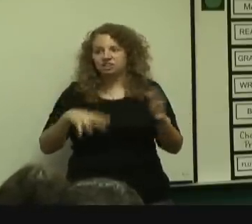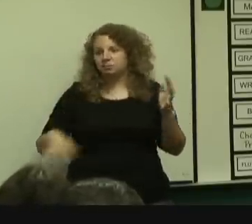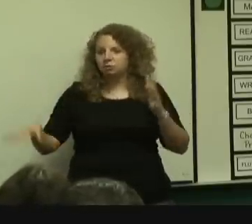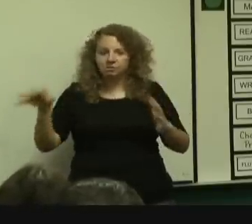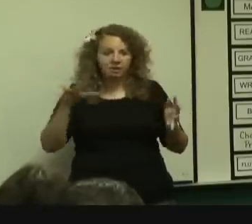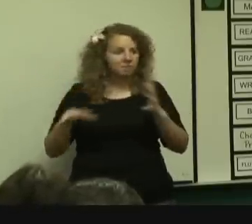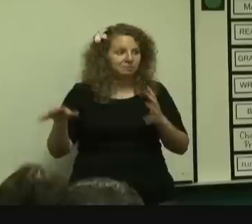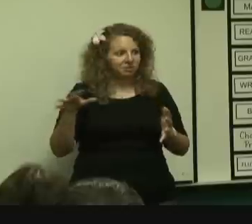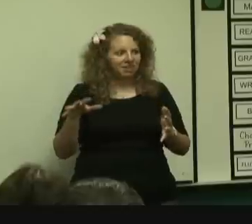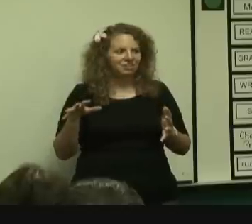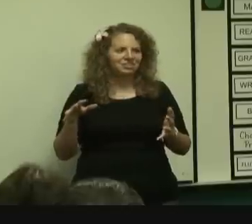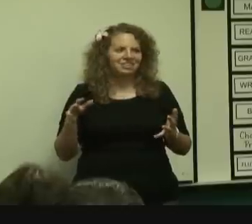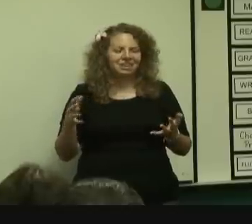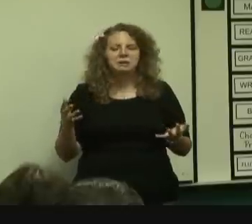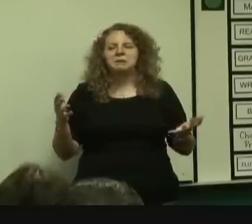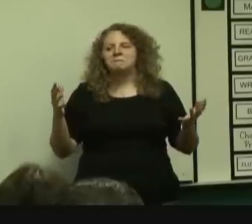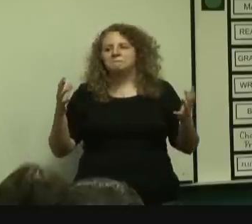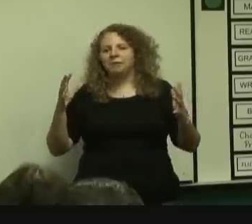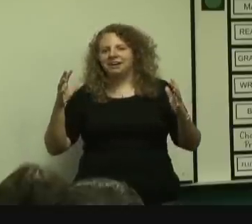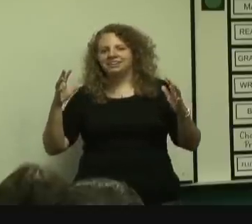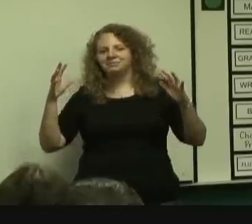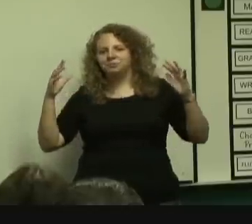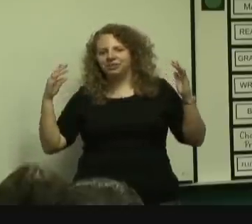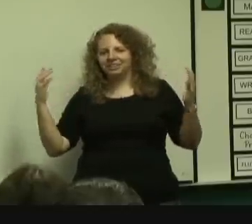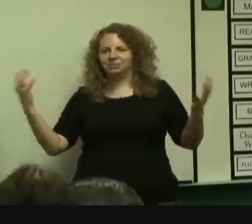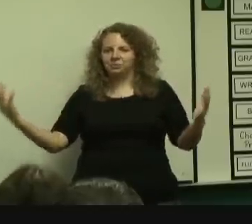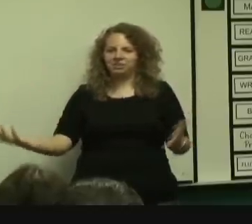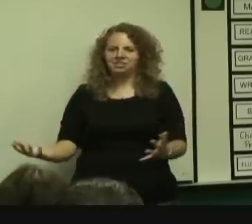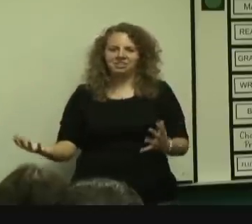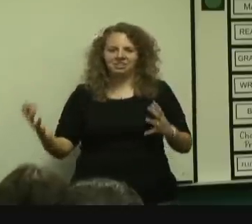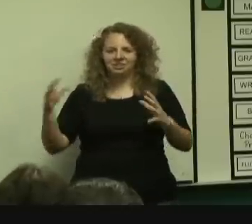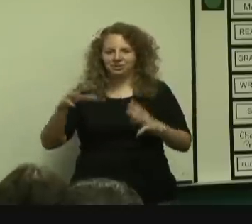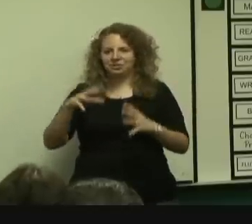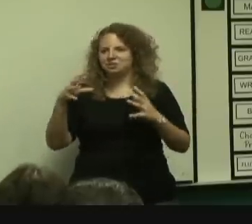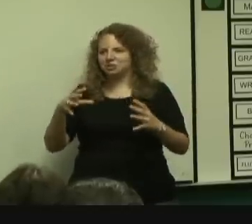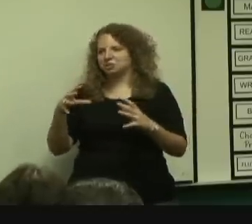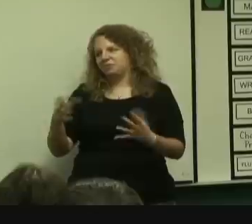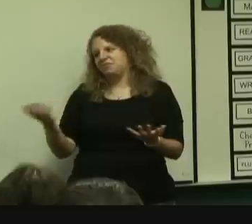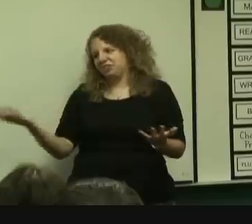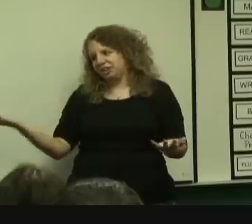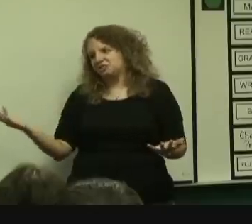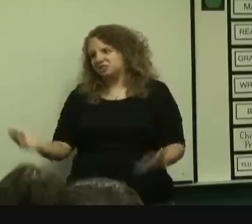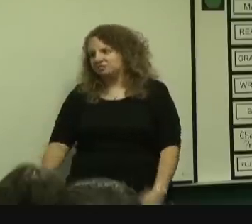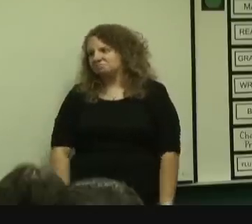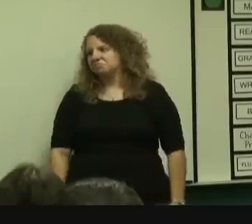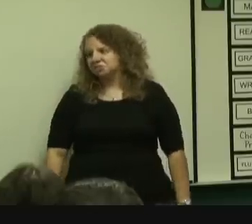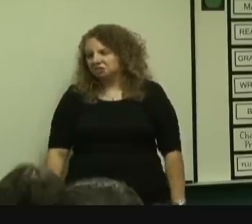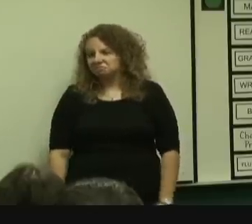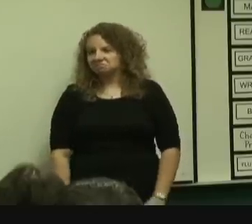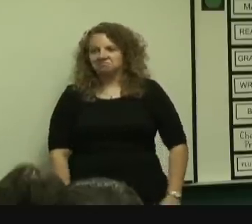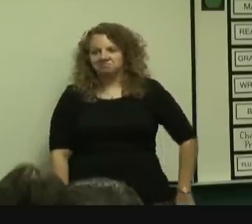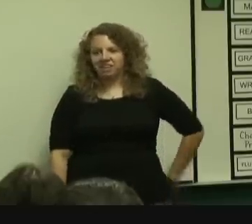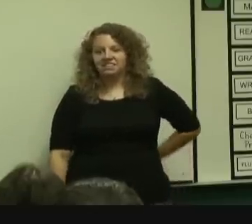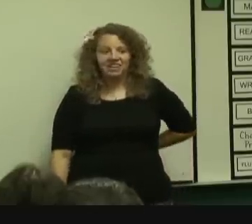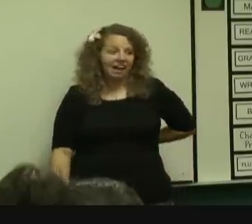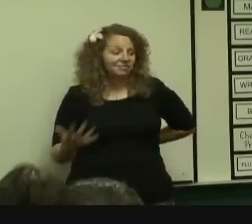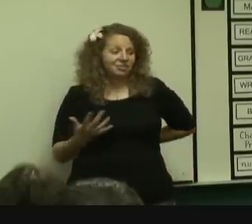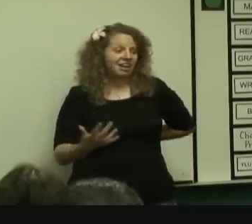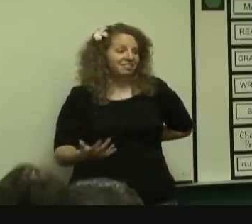catch the most amount of people and they understand it, but really the one to learn is just the one for your country, so. And then after that,